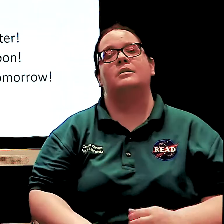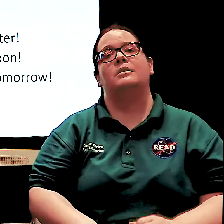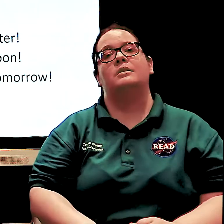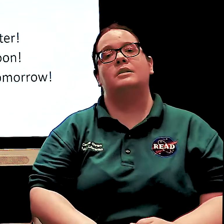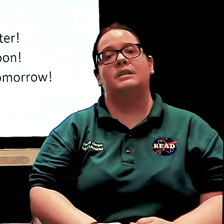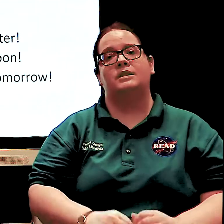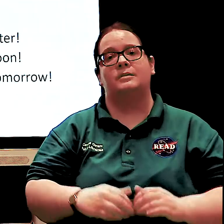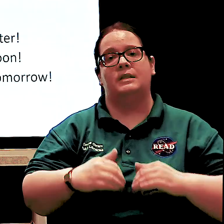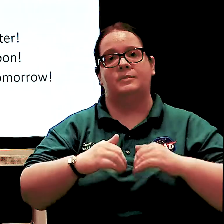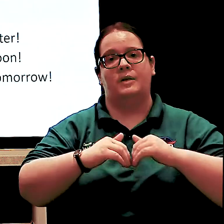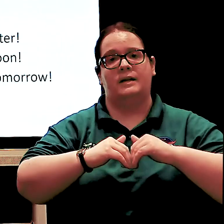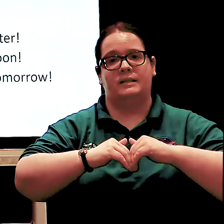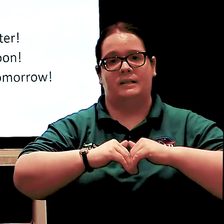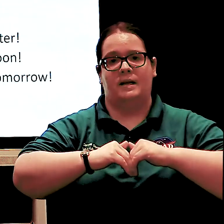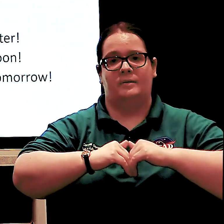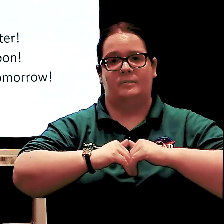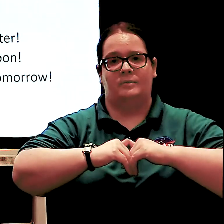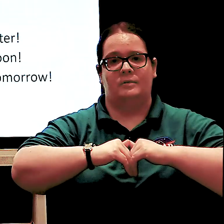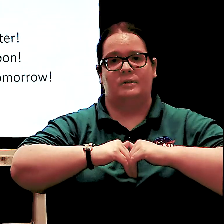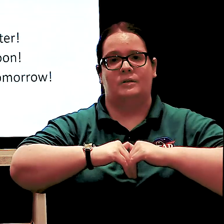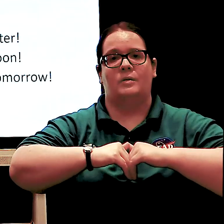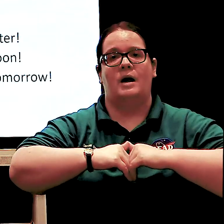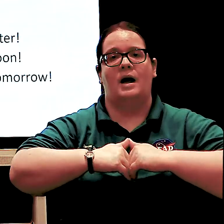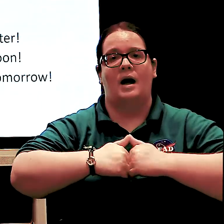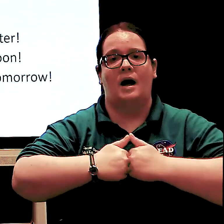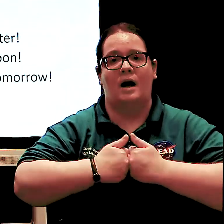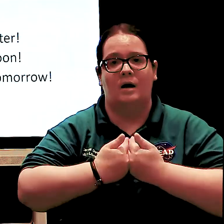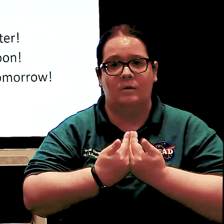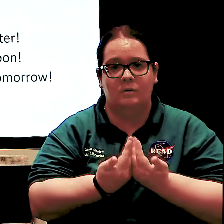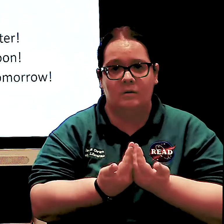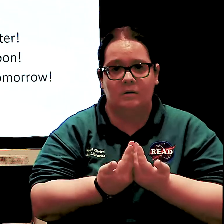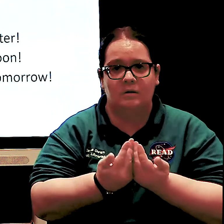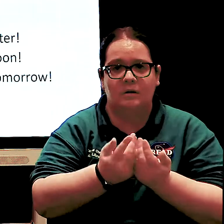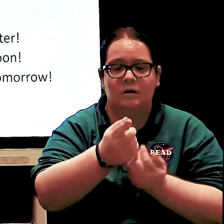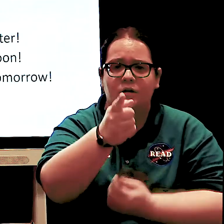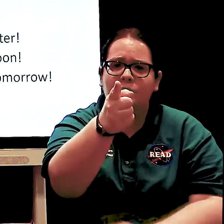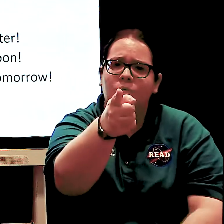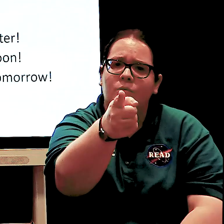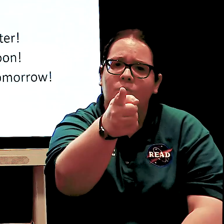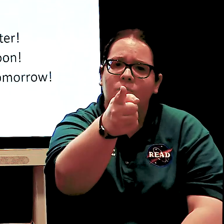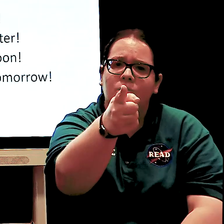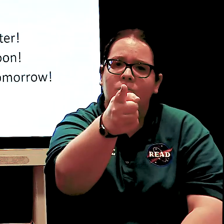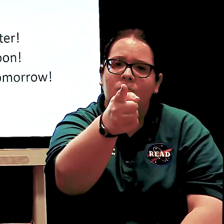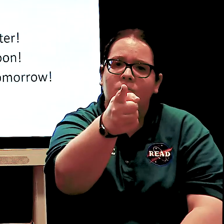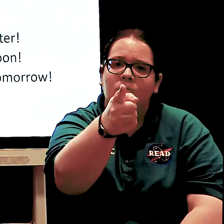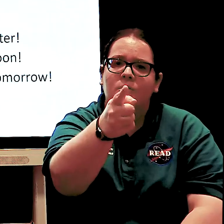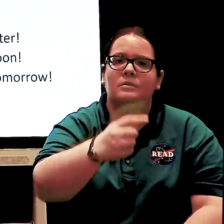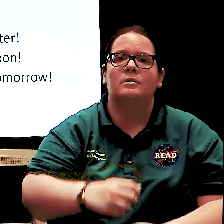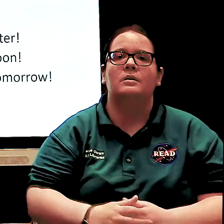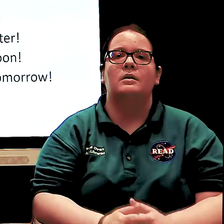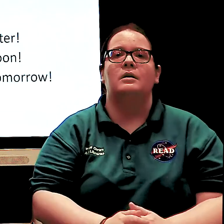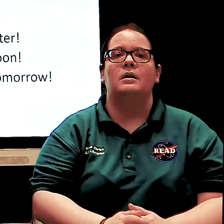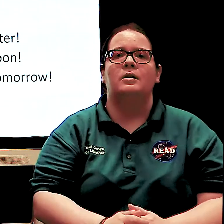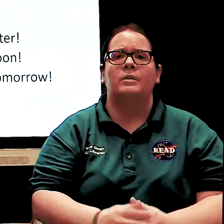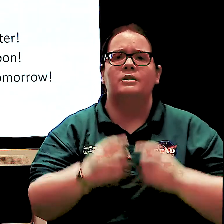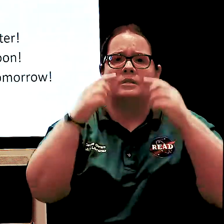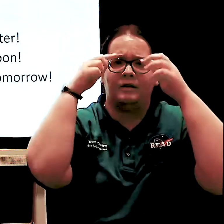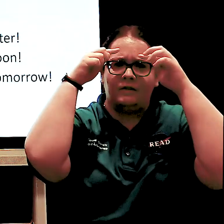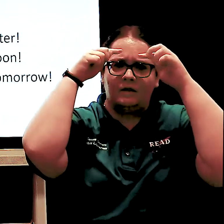So let's practice that. So, how are you? And you might, if they look like